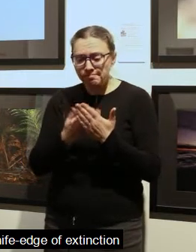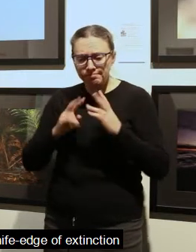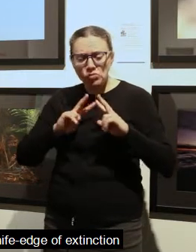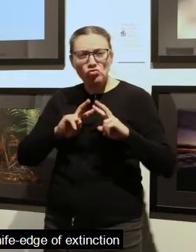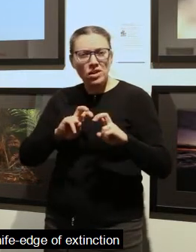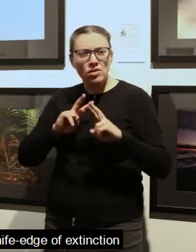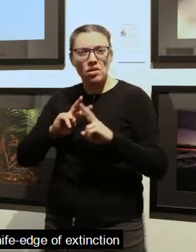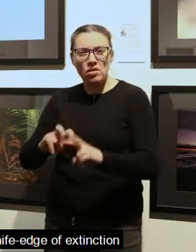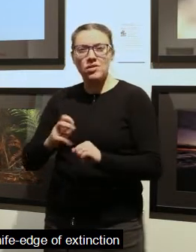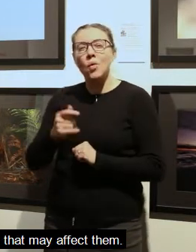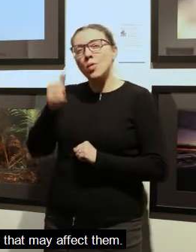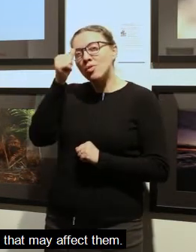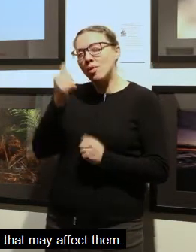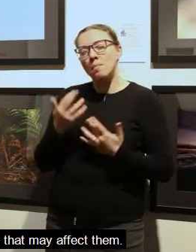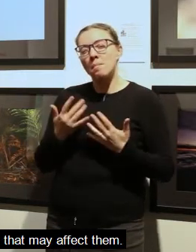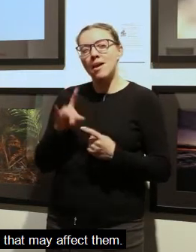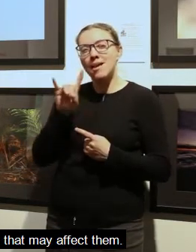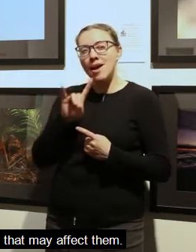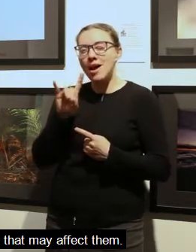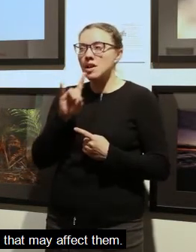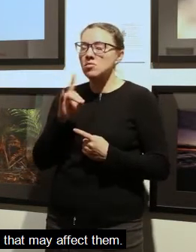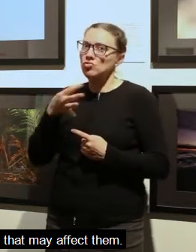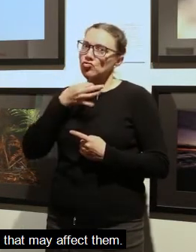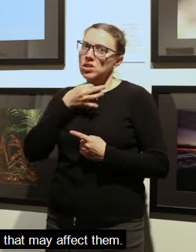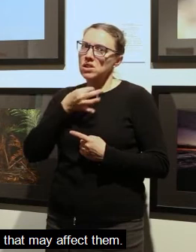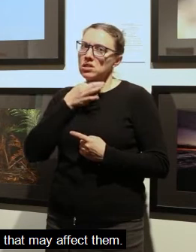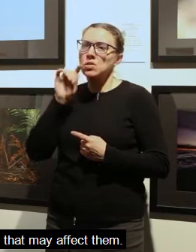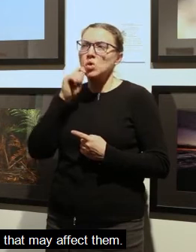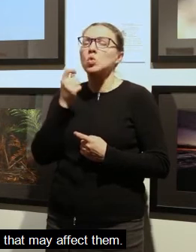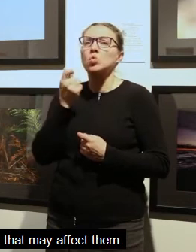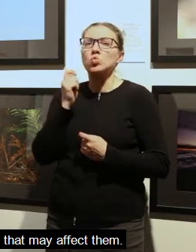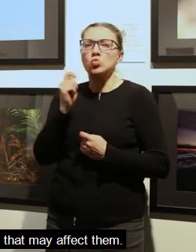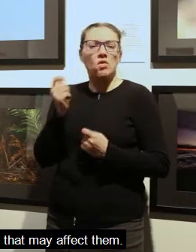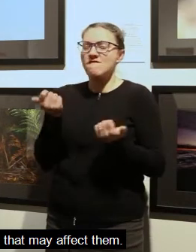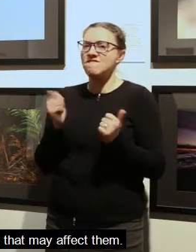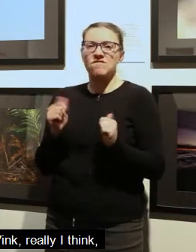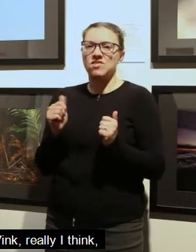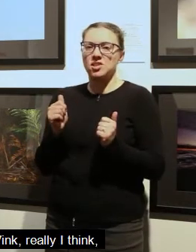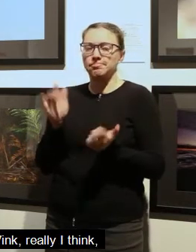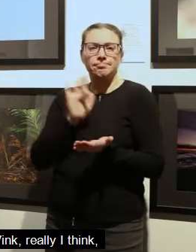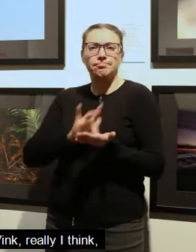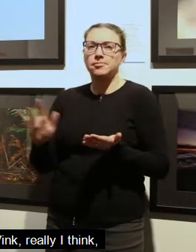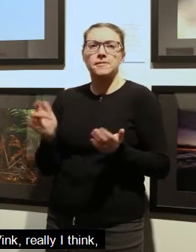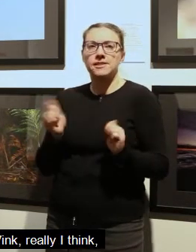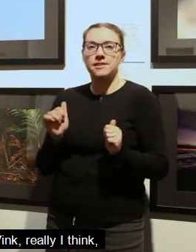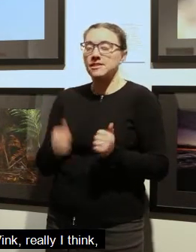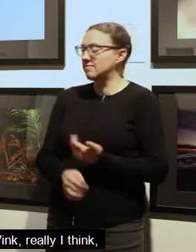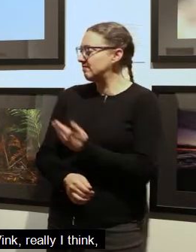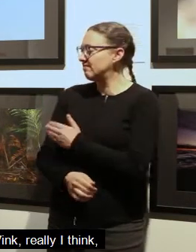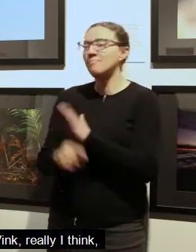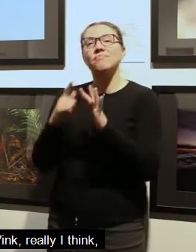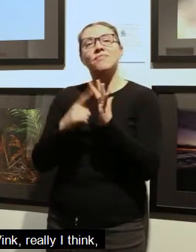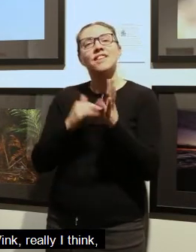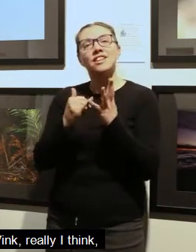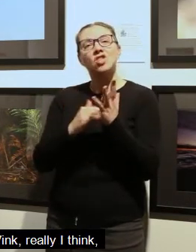knife edge of extinction depending on a variety of factors that may affect them. And this image by Jasmine